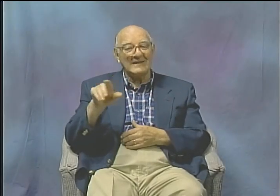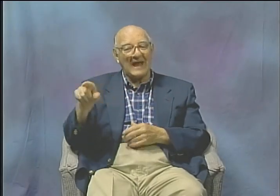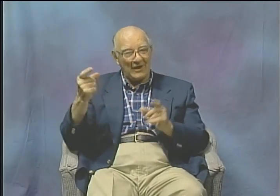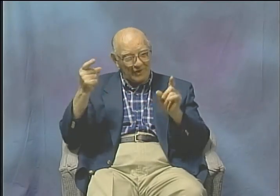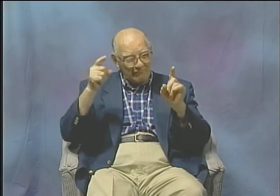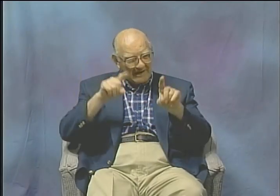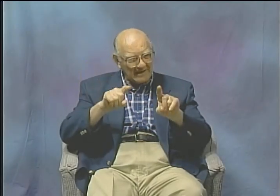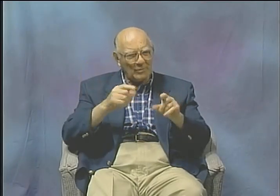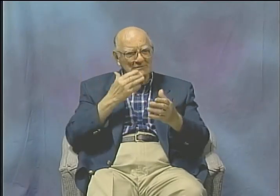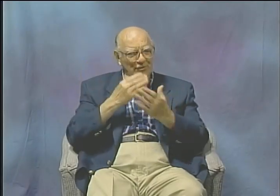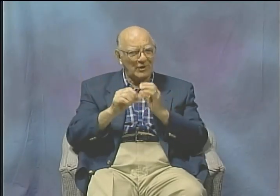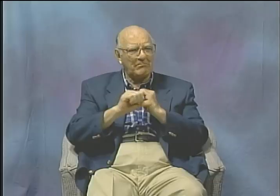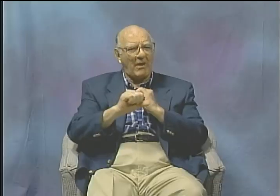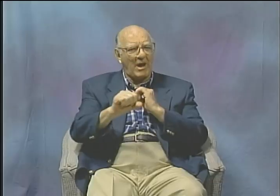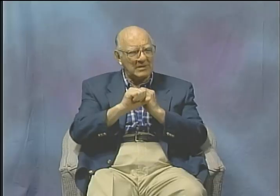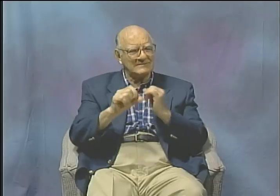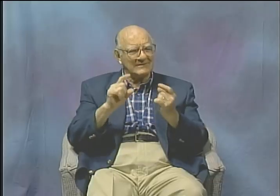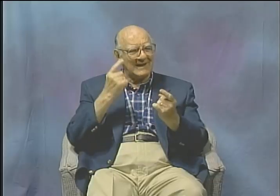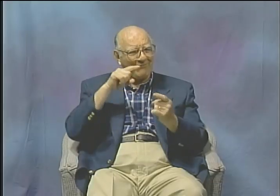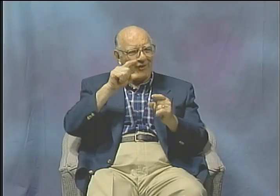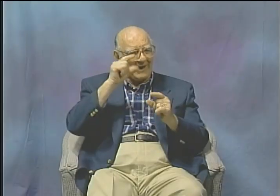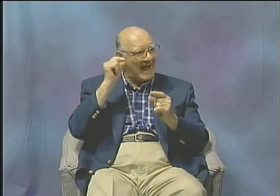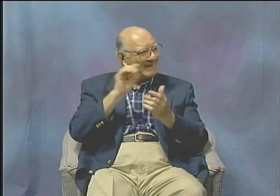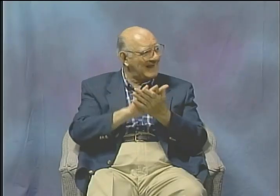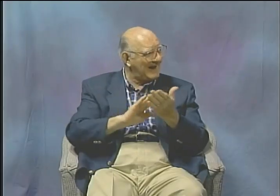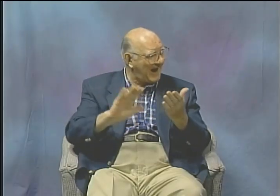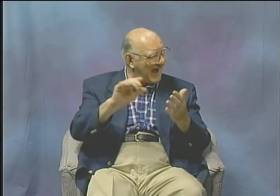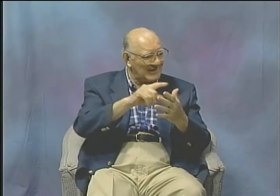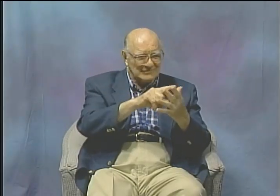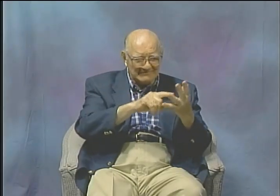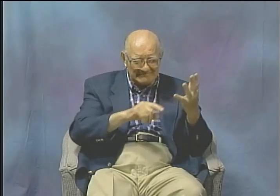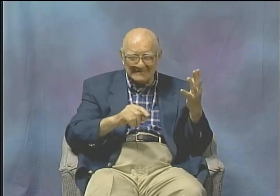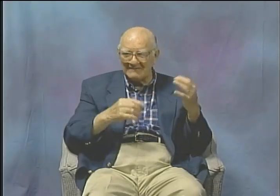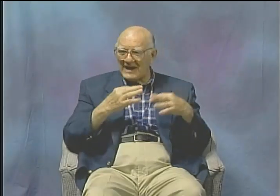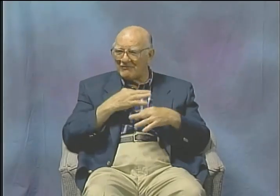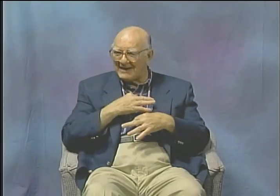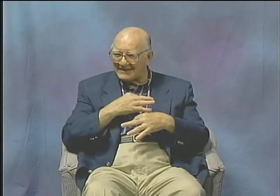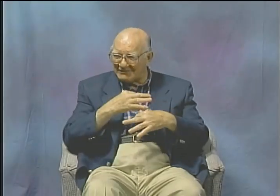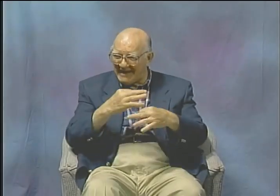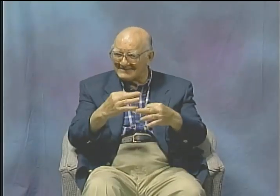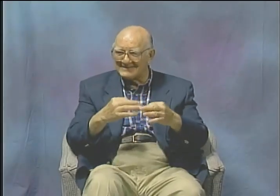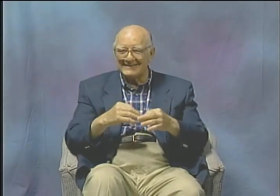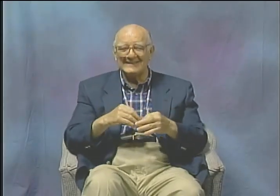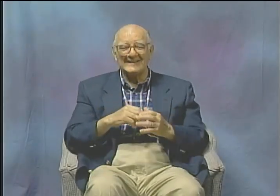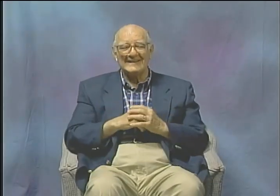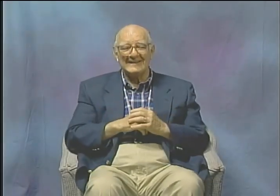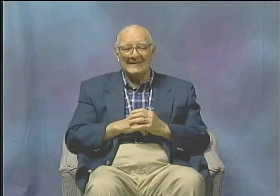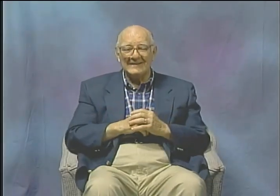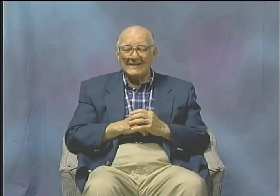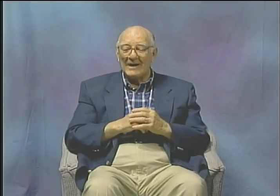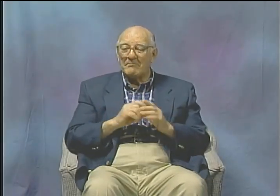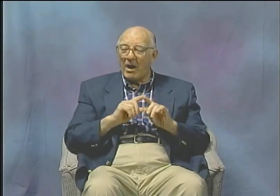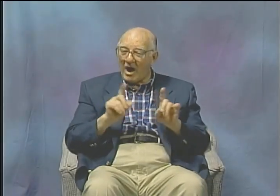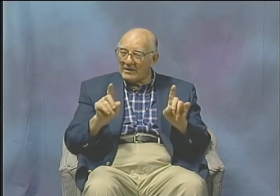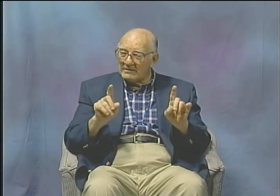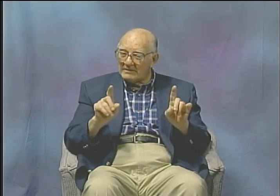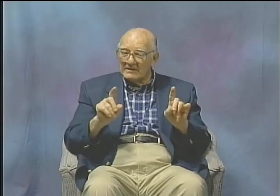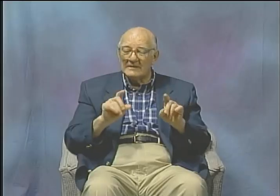they agreed it was good publicity for Gallaudet College. Very interesting. But